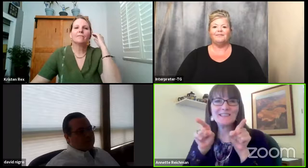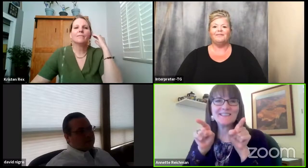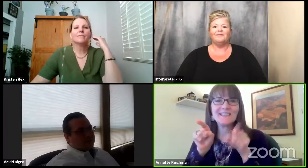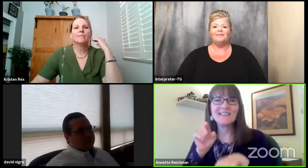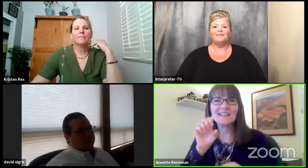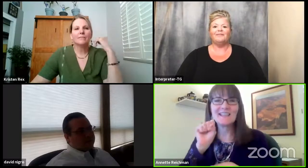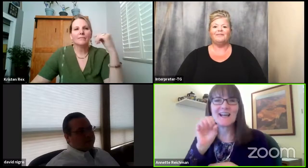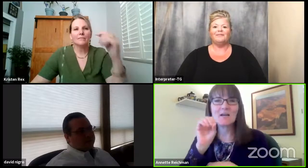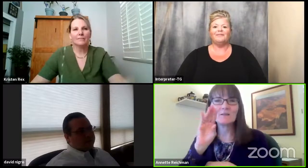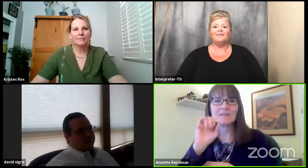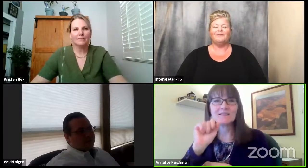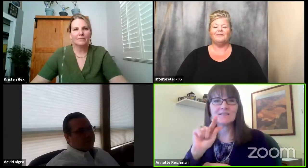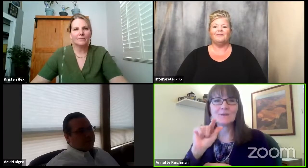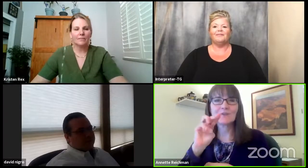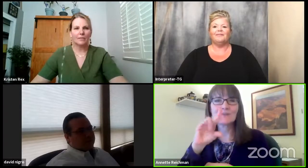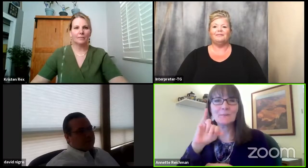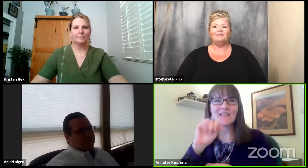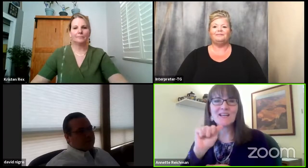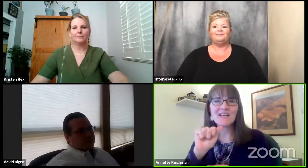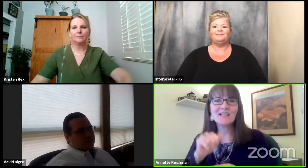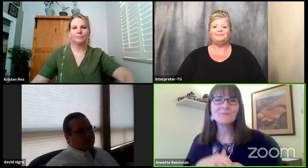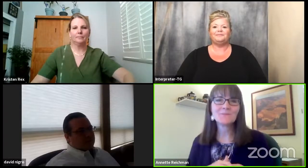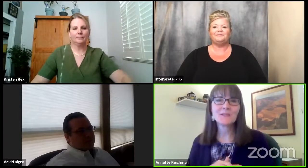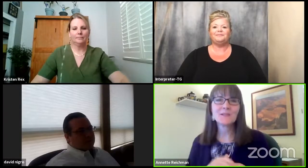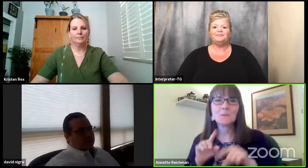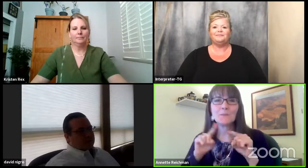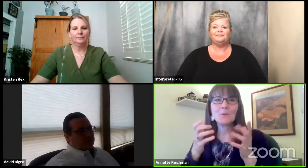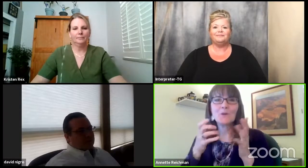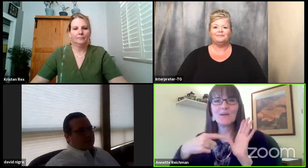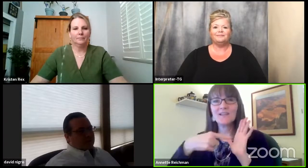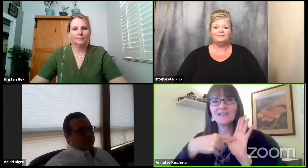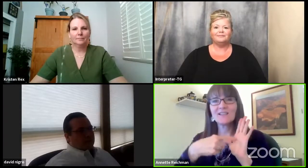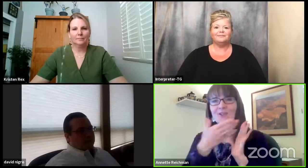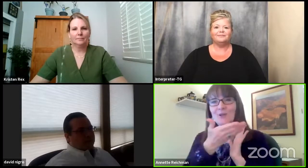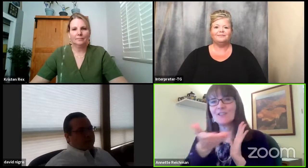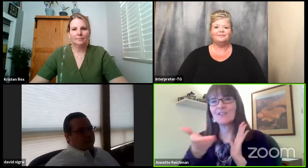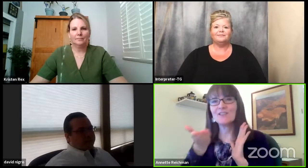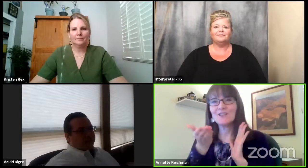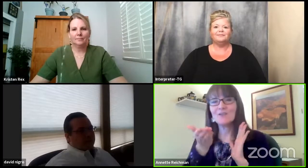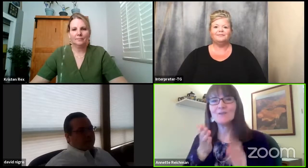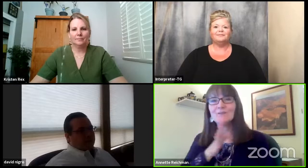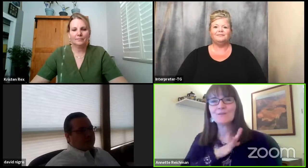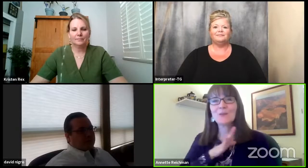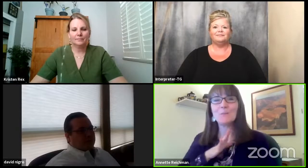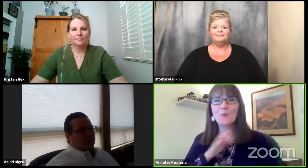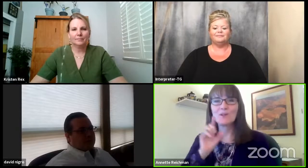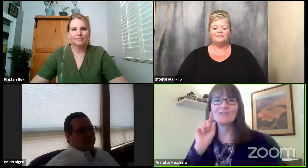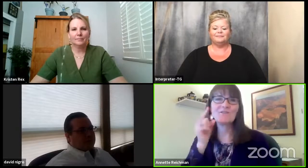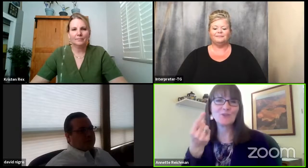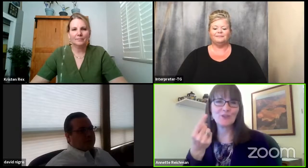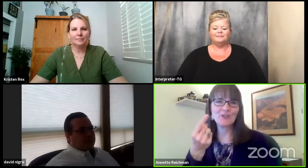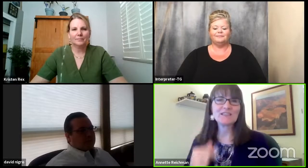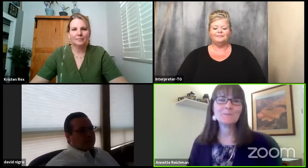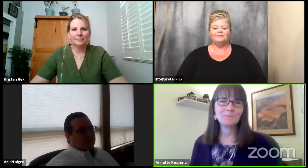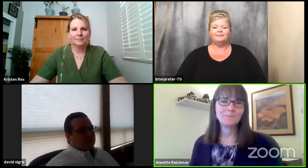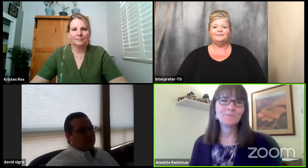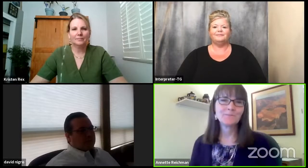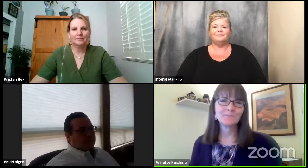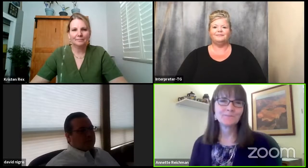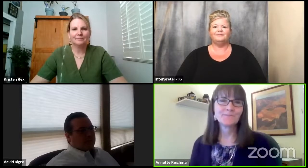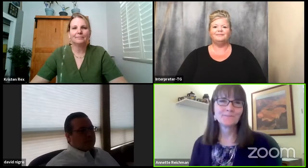We will be sending it out on social media, but we wanted to show it to you, the board,